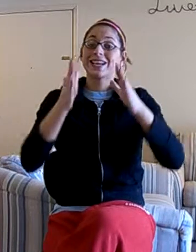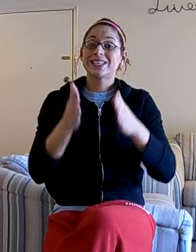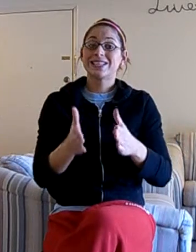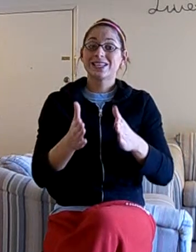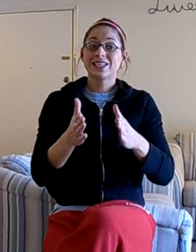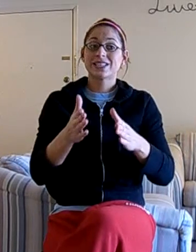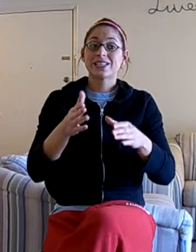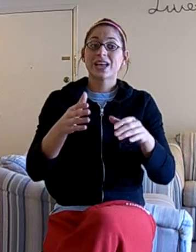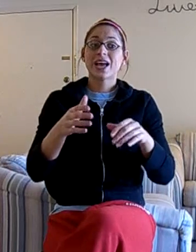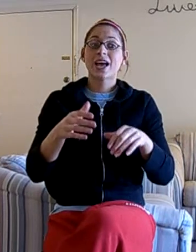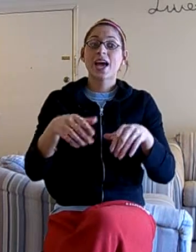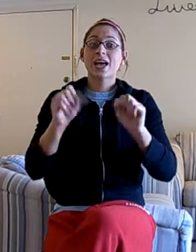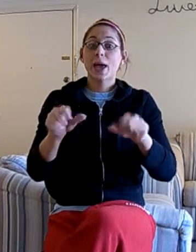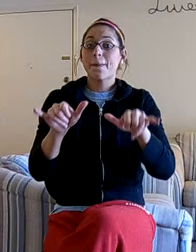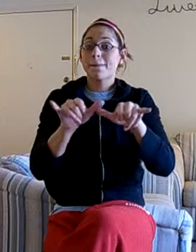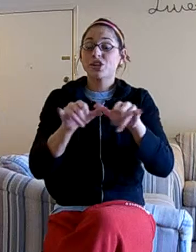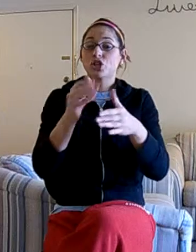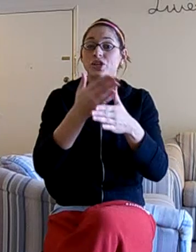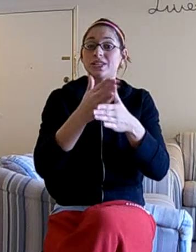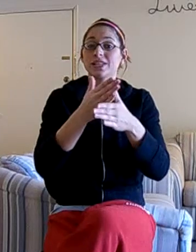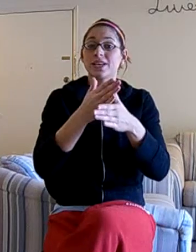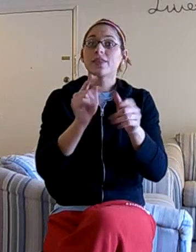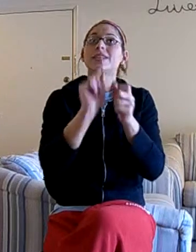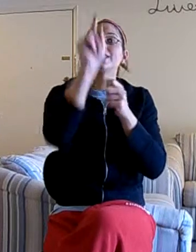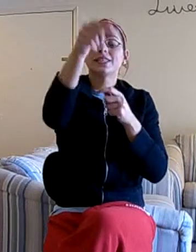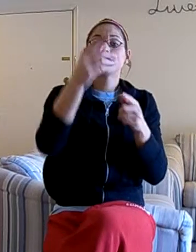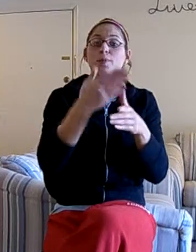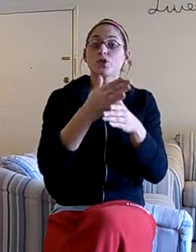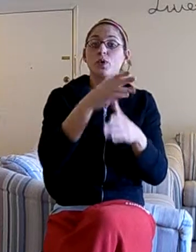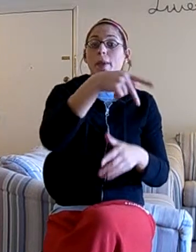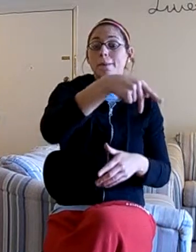distance between the P wave arrival and the S wave arrival,